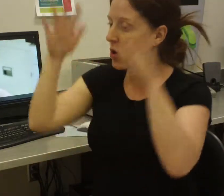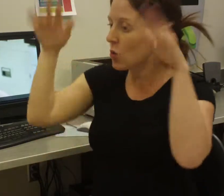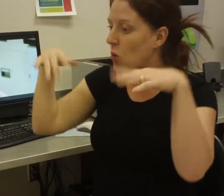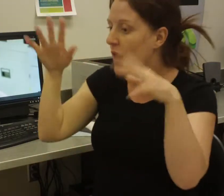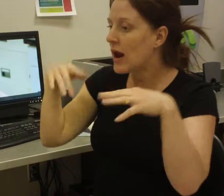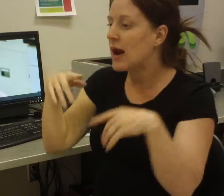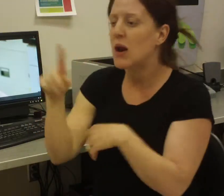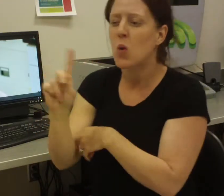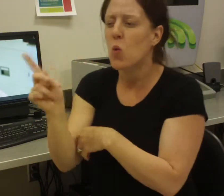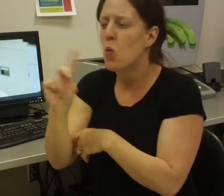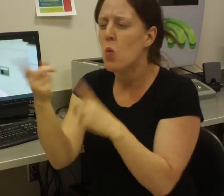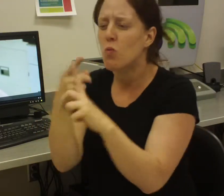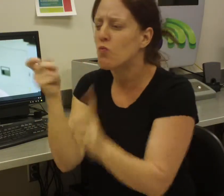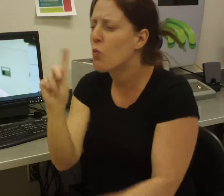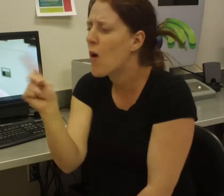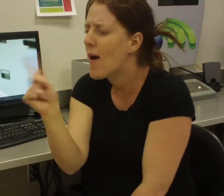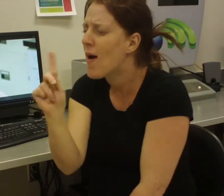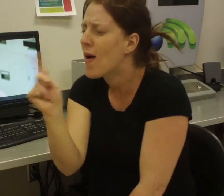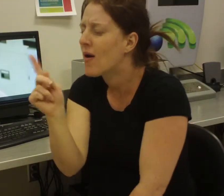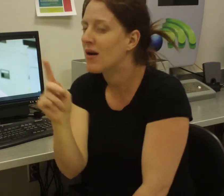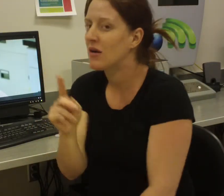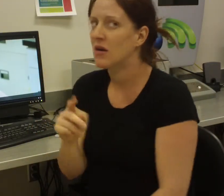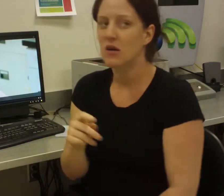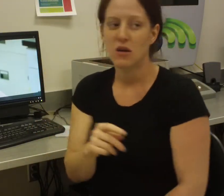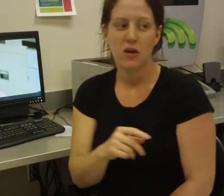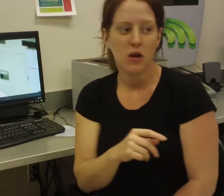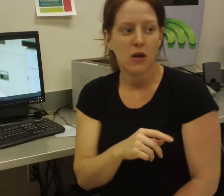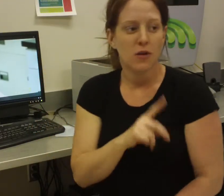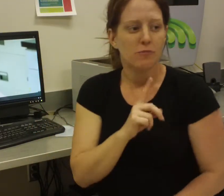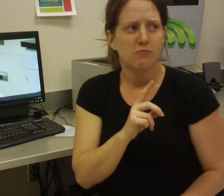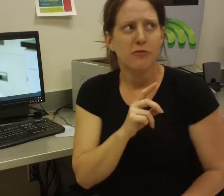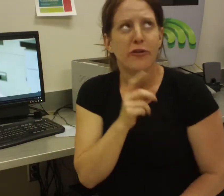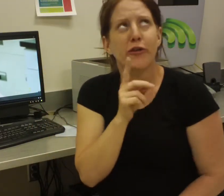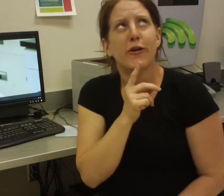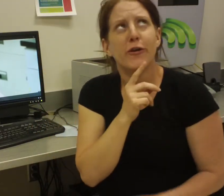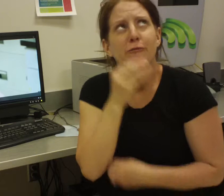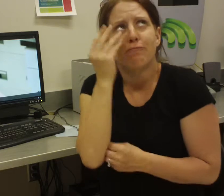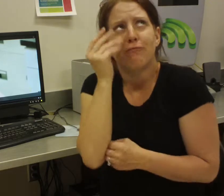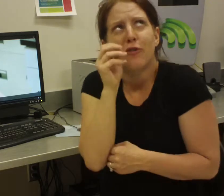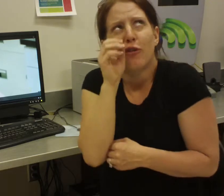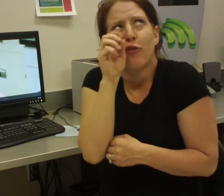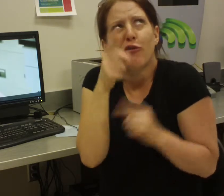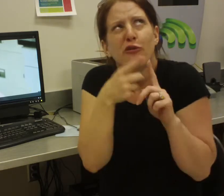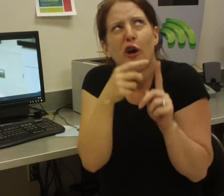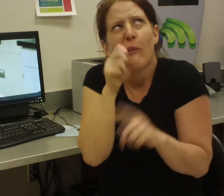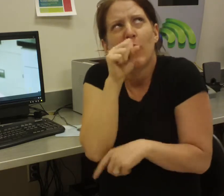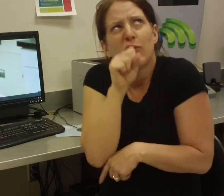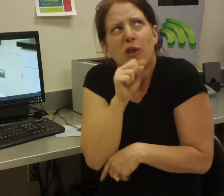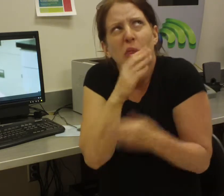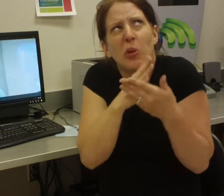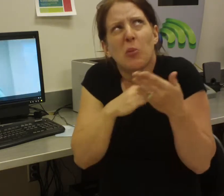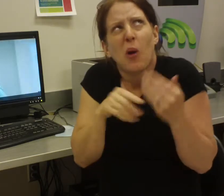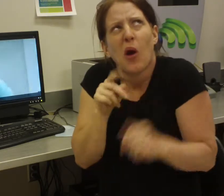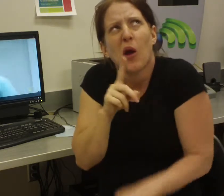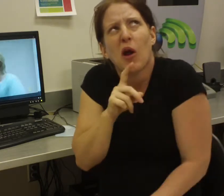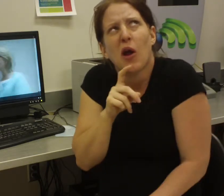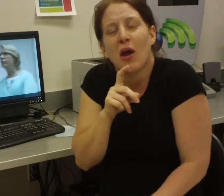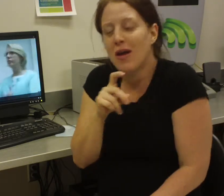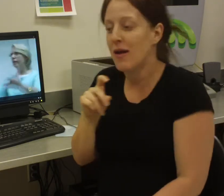Probably southern part. You think from the southern part? Just basically, where is all that moisture coming